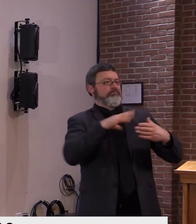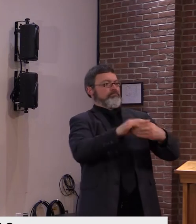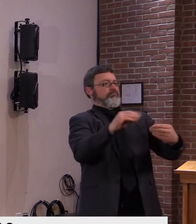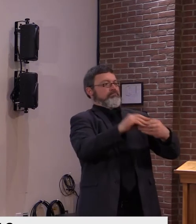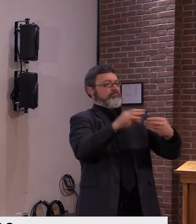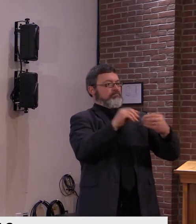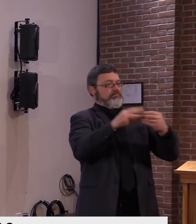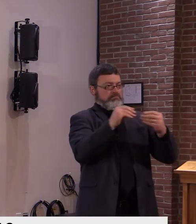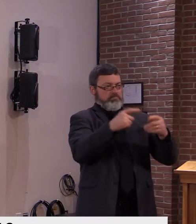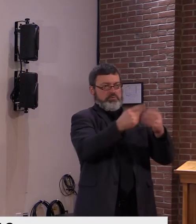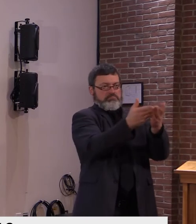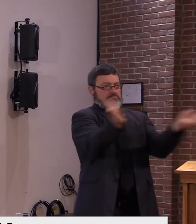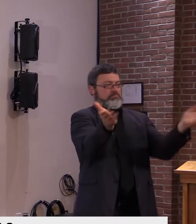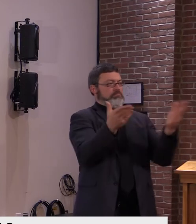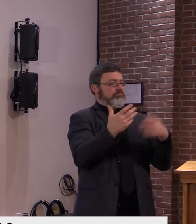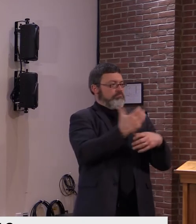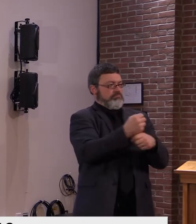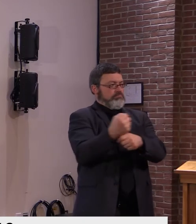Okay, thank you.